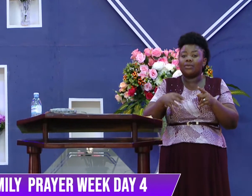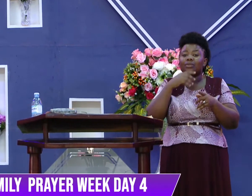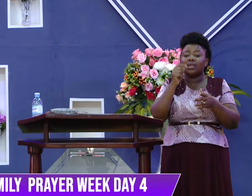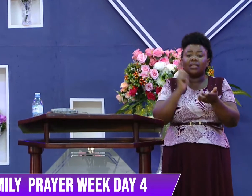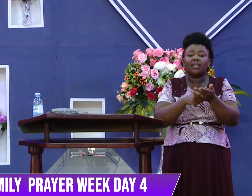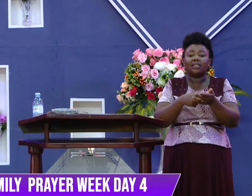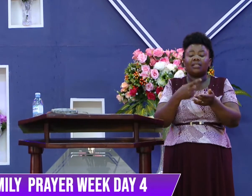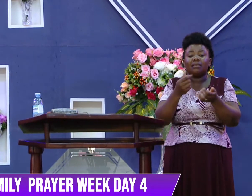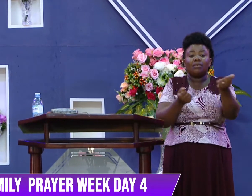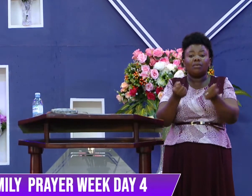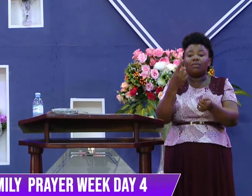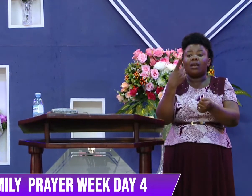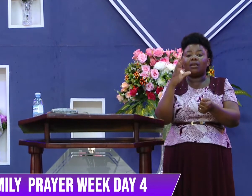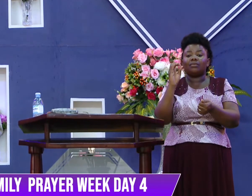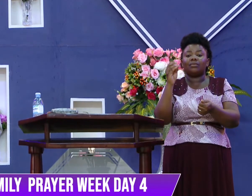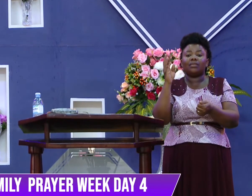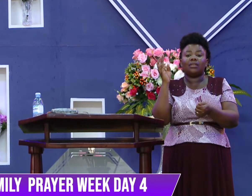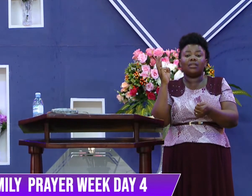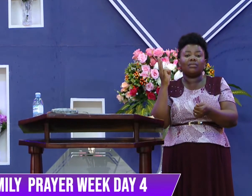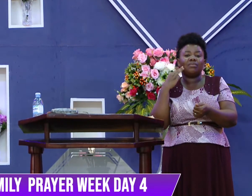buys a car of 100 millions.